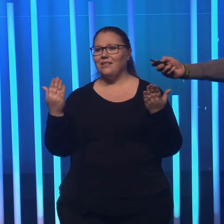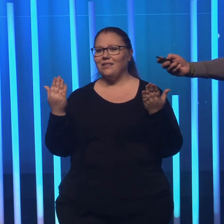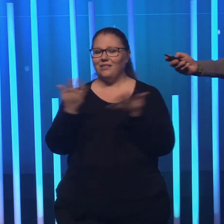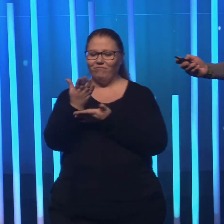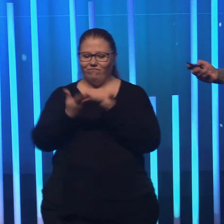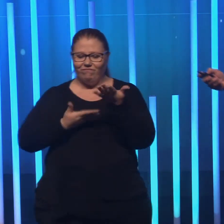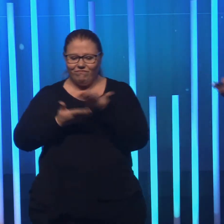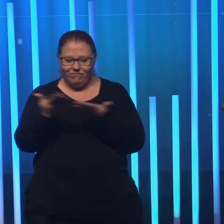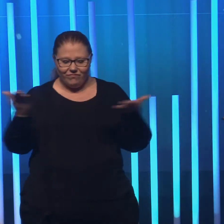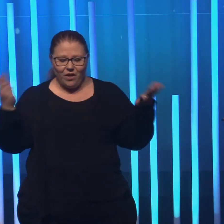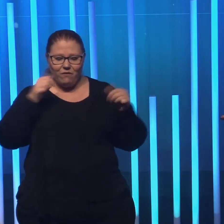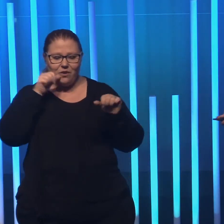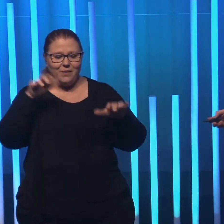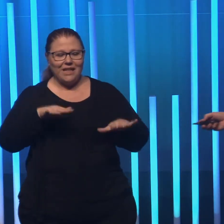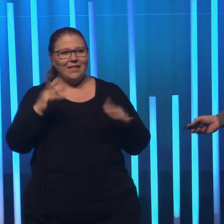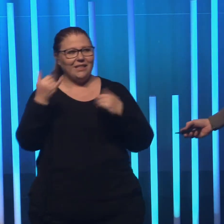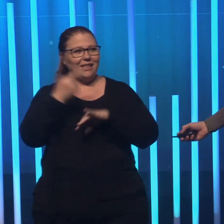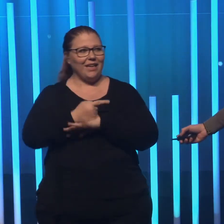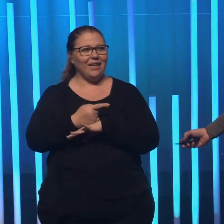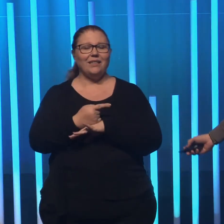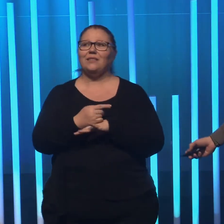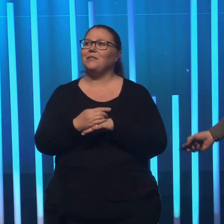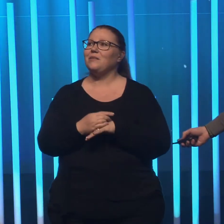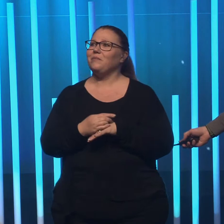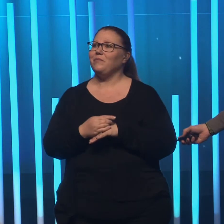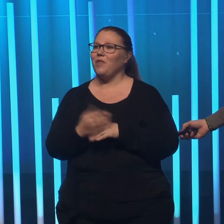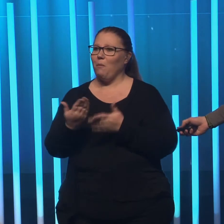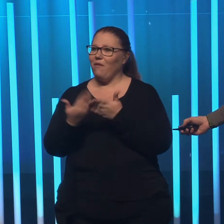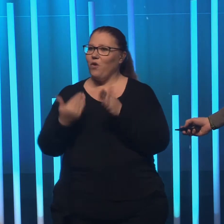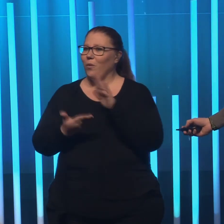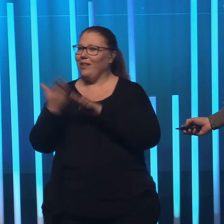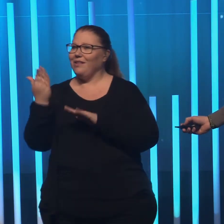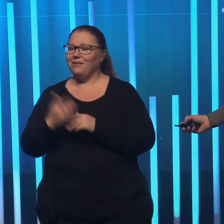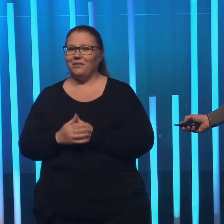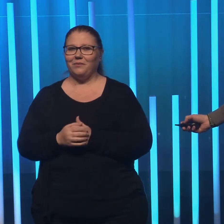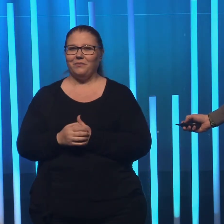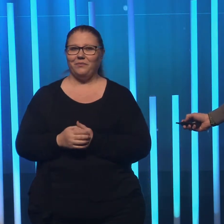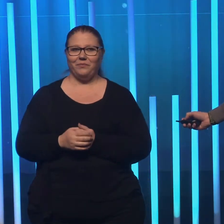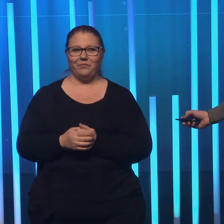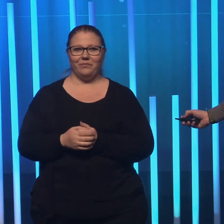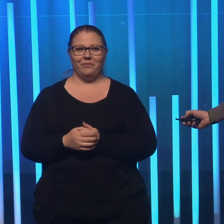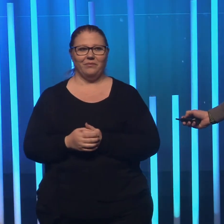arms up for our blessing today as we head out here?